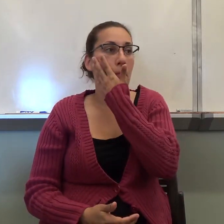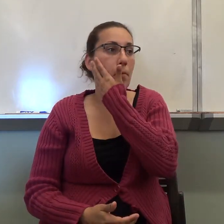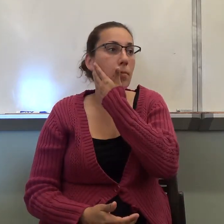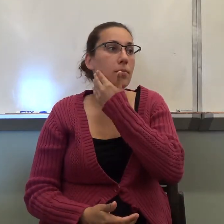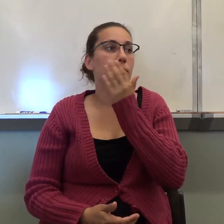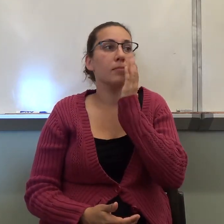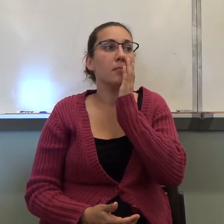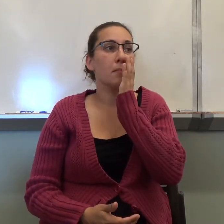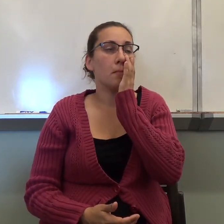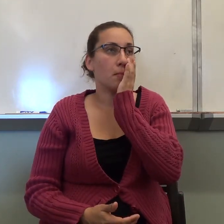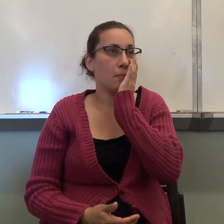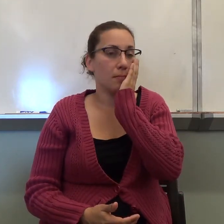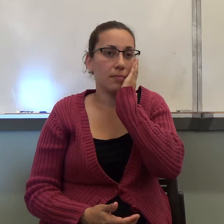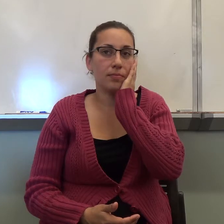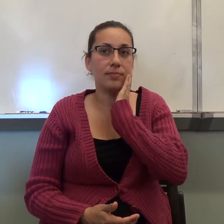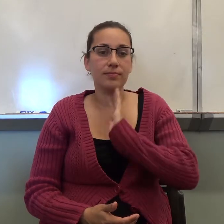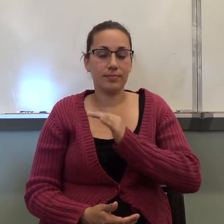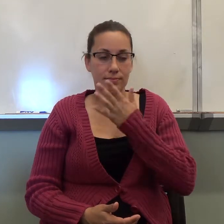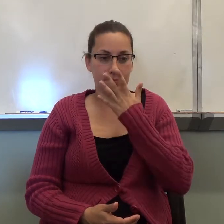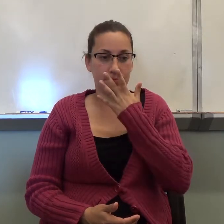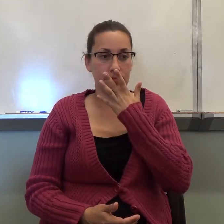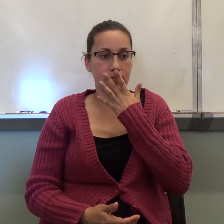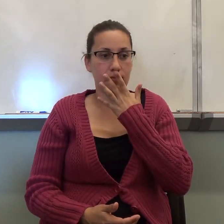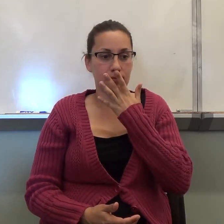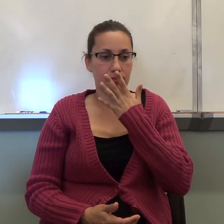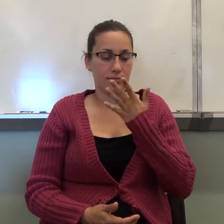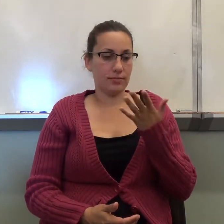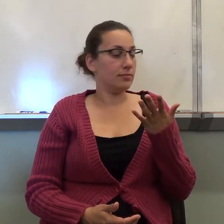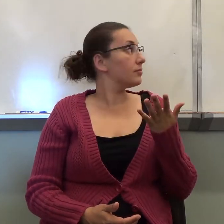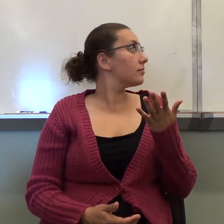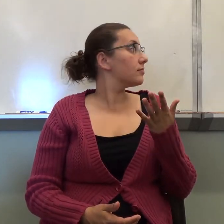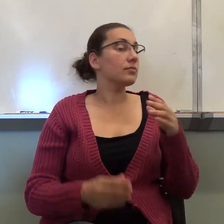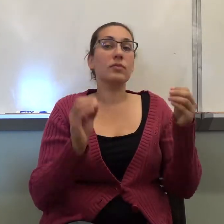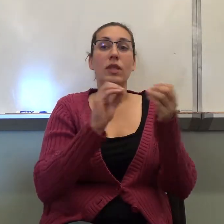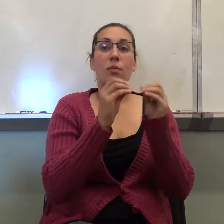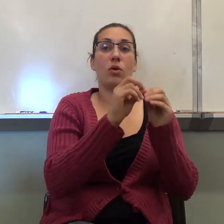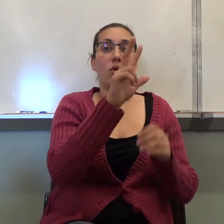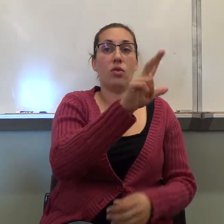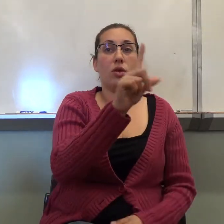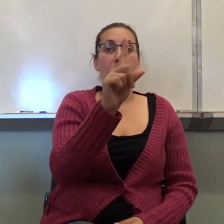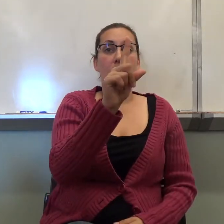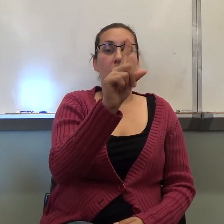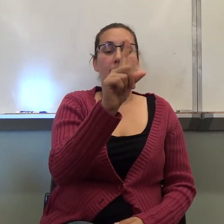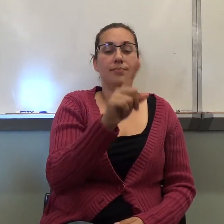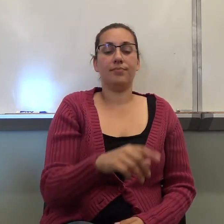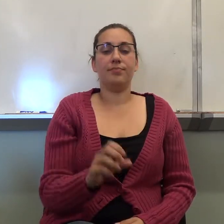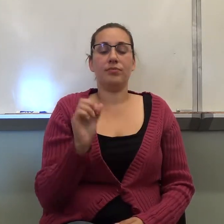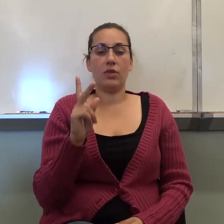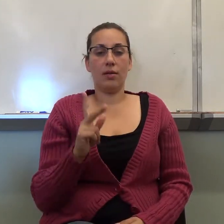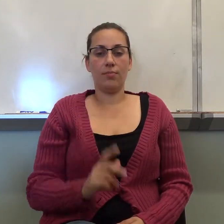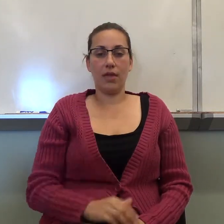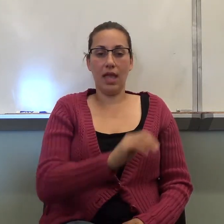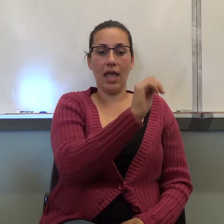Okay, number 31. A is equal to pi times r squared. We've seen that